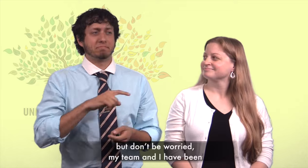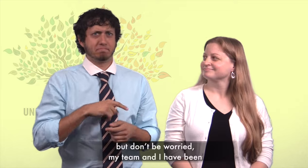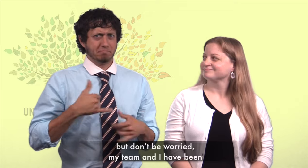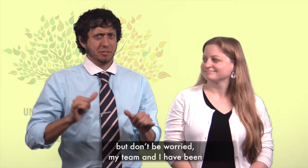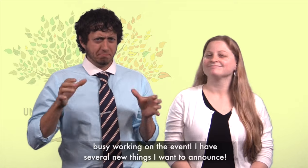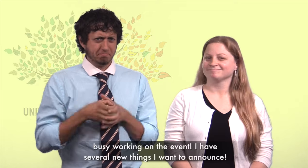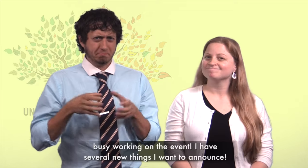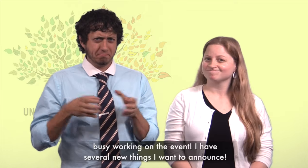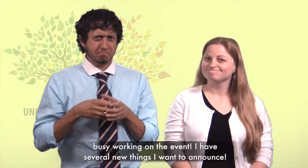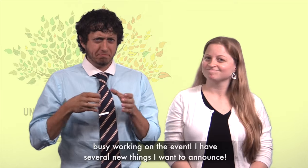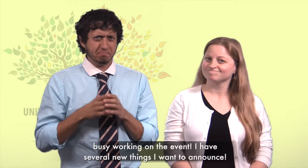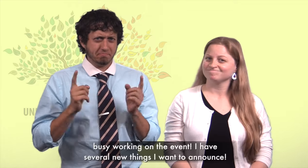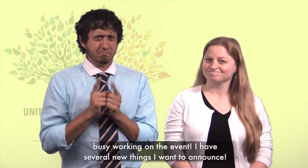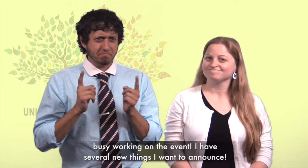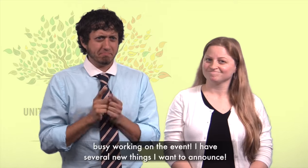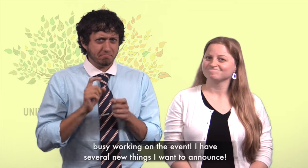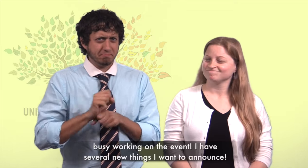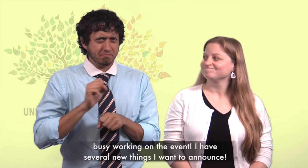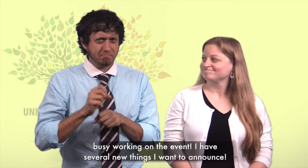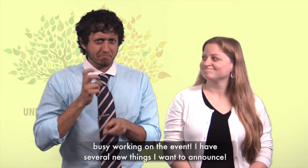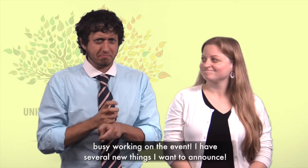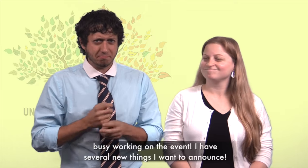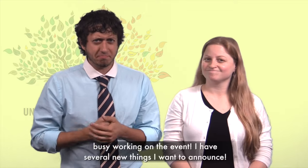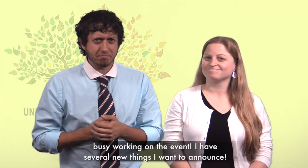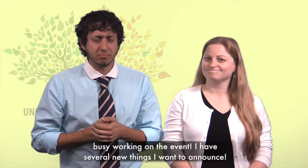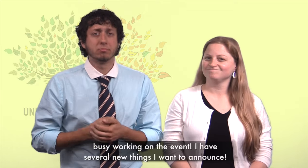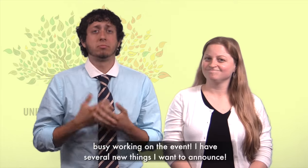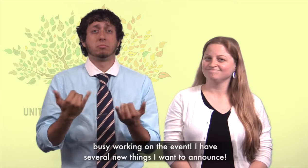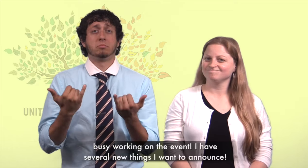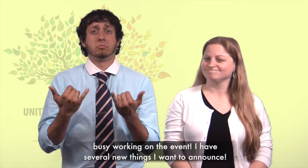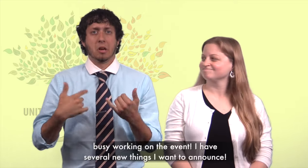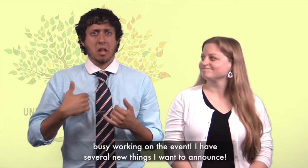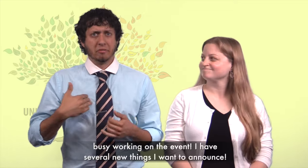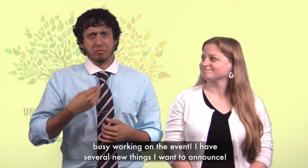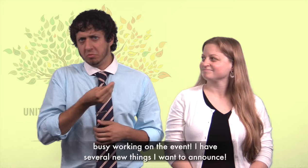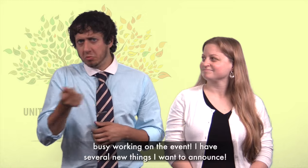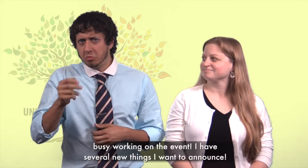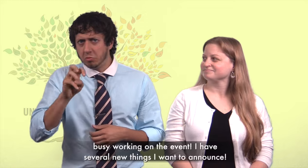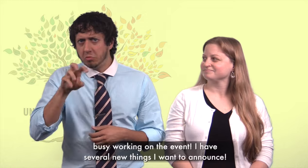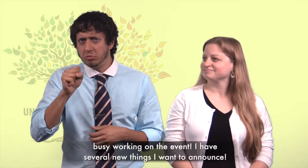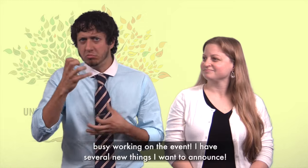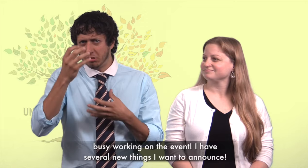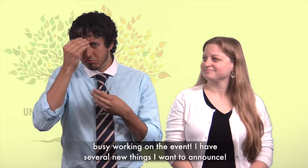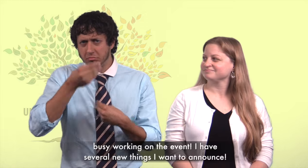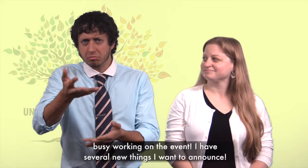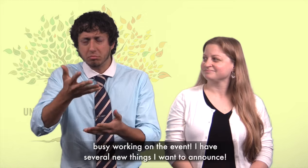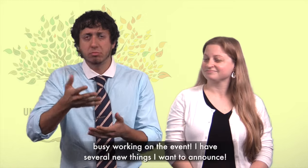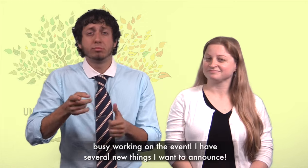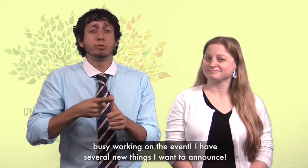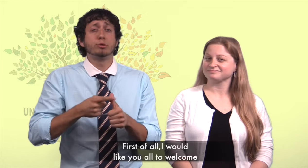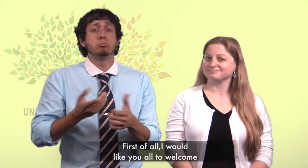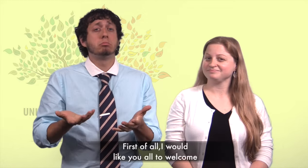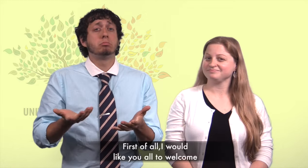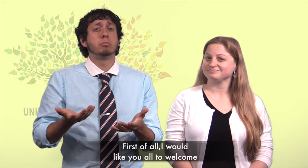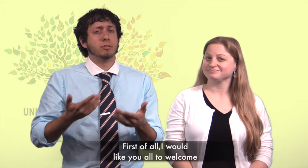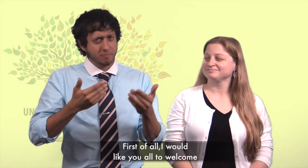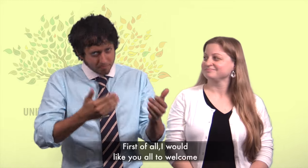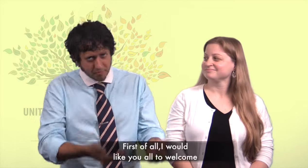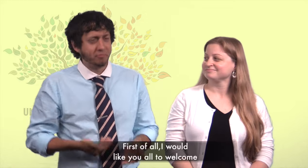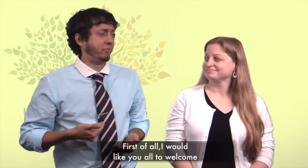been busy working on the event, and I have several new things that I want to announce to you all. First, I would like to welcome